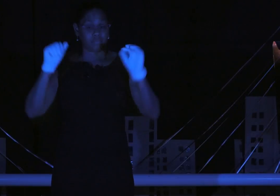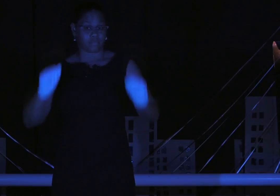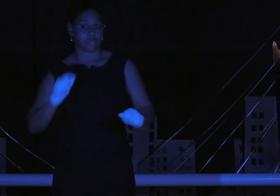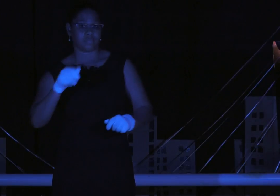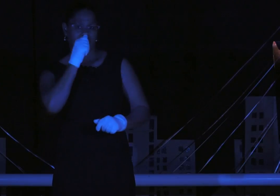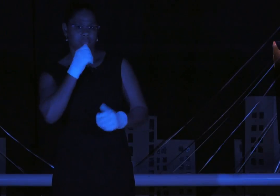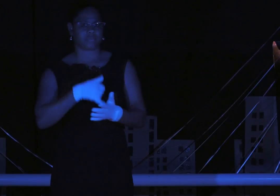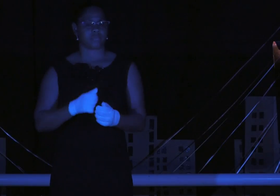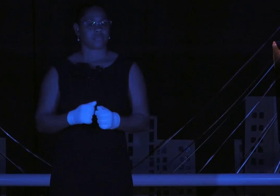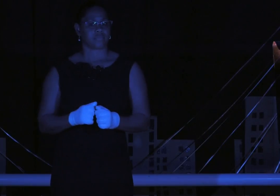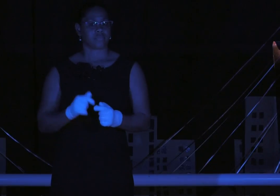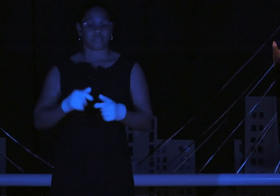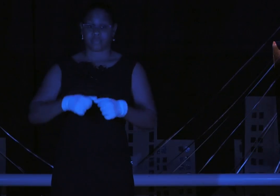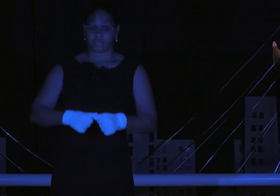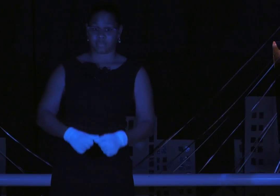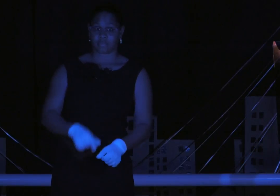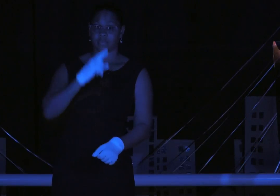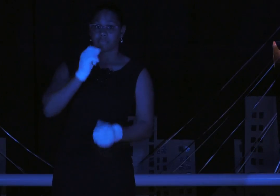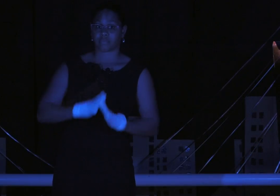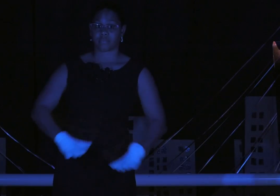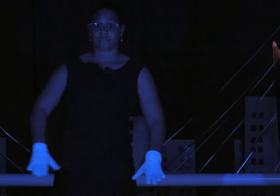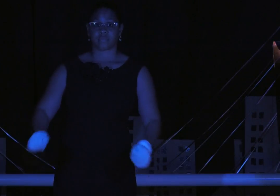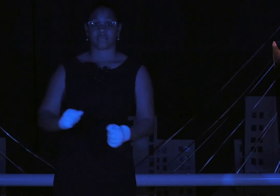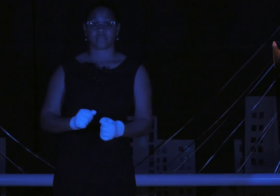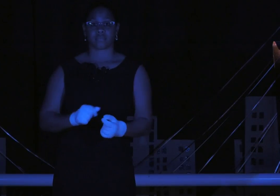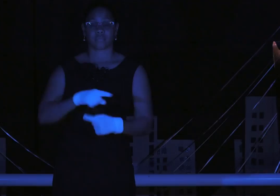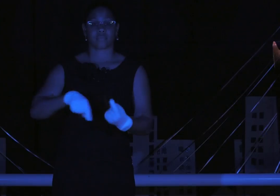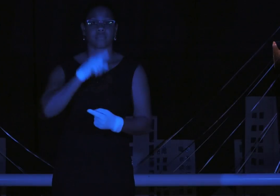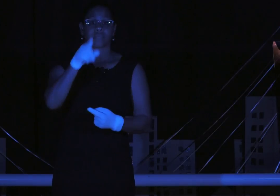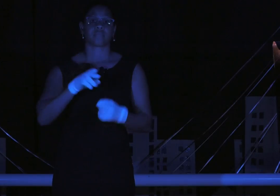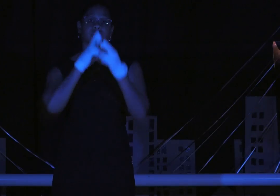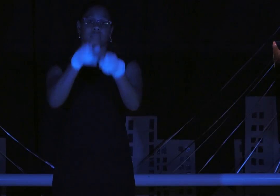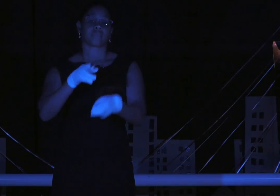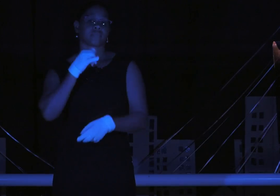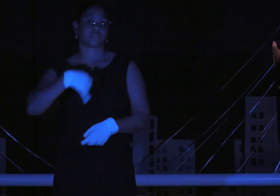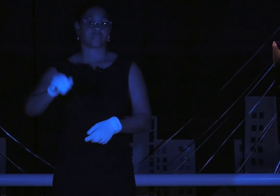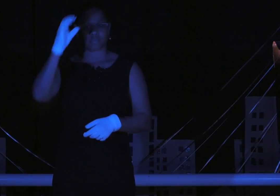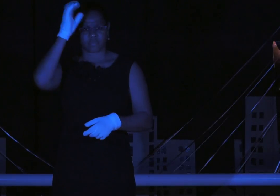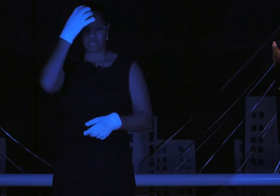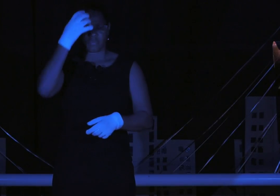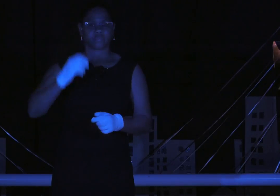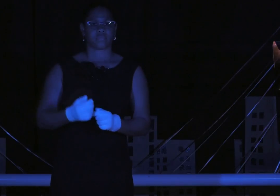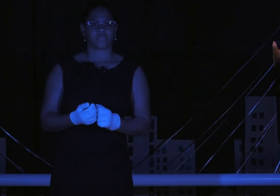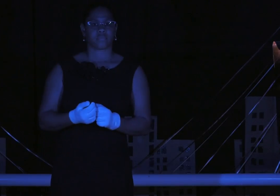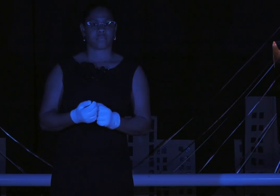it to stay silent when you're really going insane? Are you the quiet